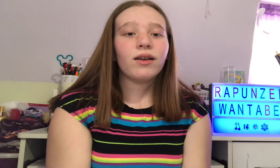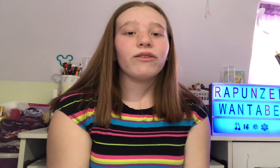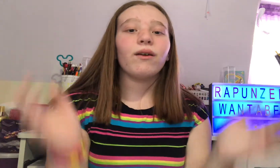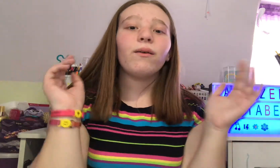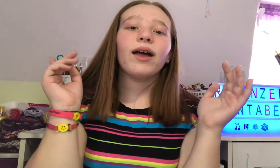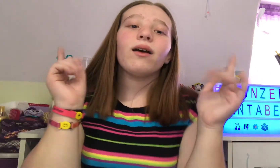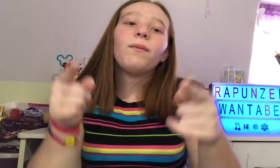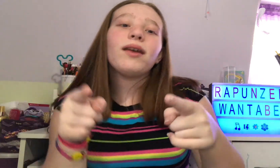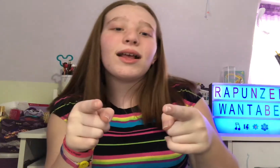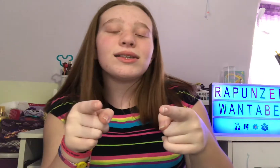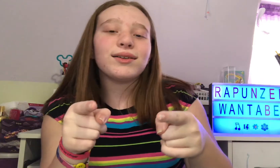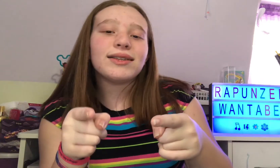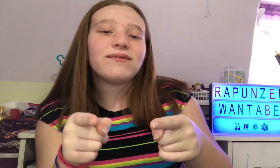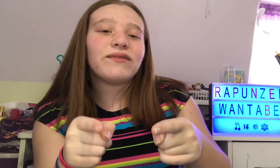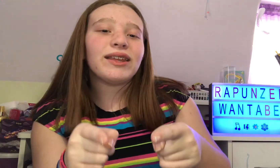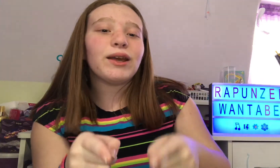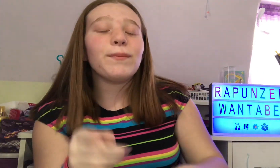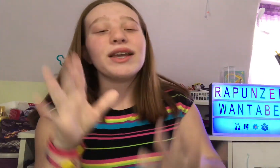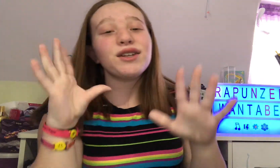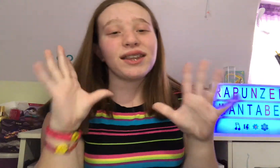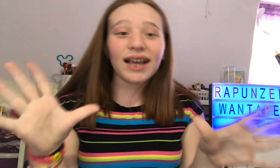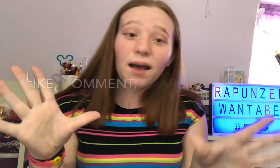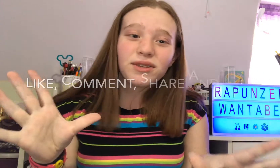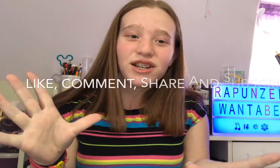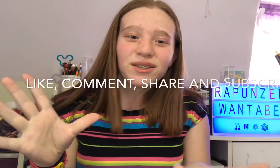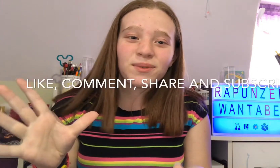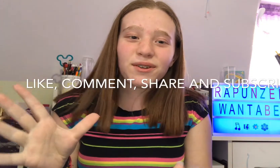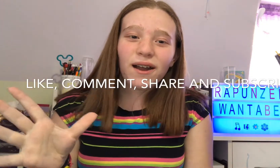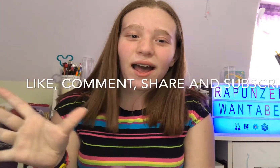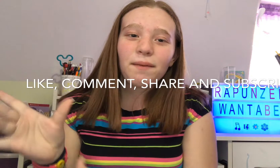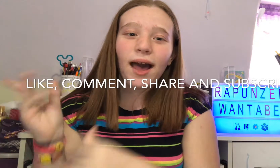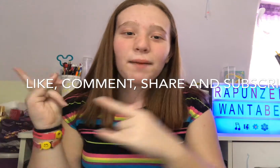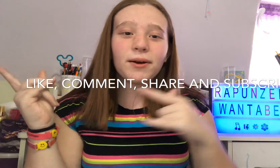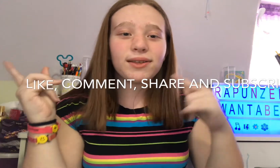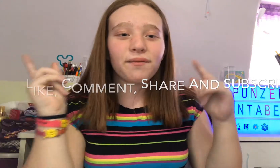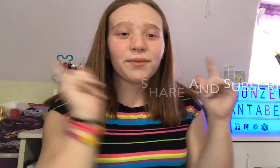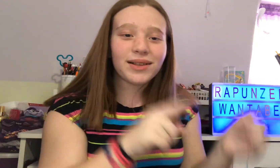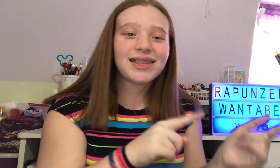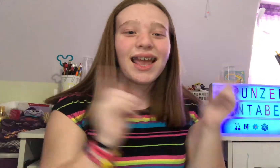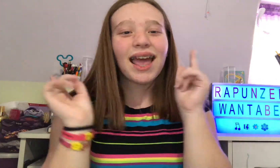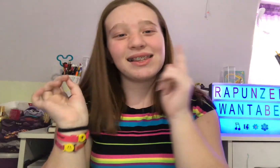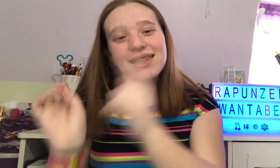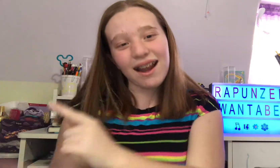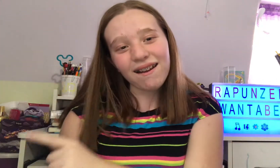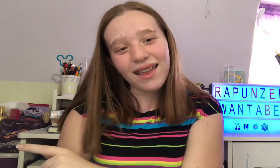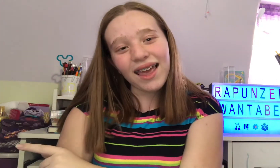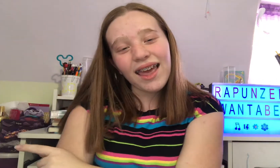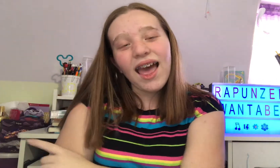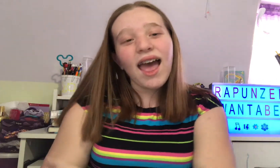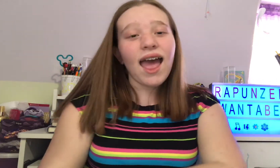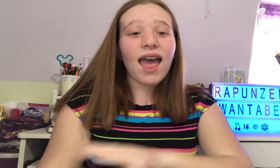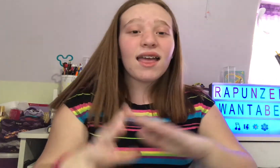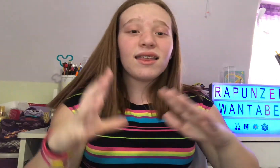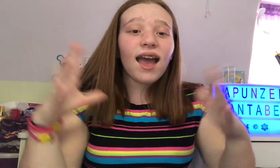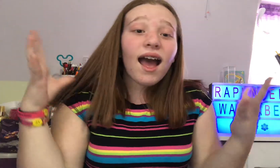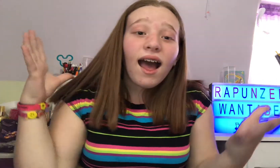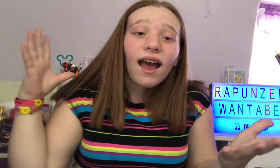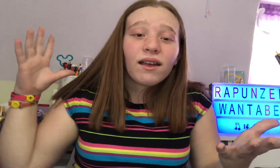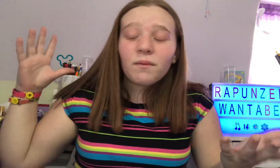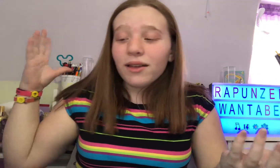So I hope you guys enjoyed this video. Make sure you like, comment, share, and subscribe. I post every Wednesday and Saturday. And yeah, I hope you